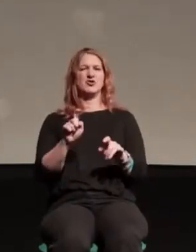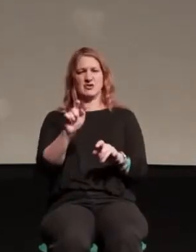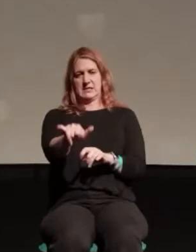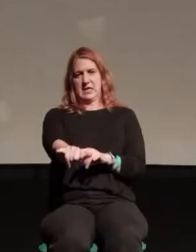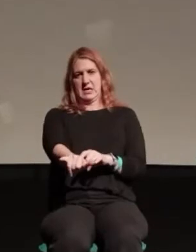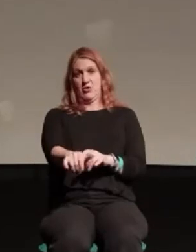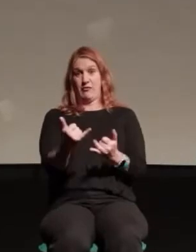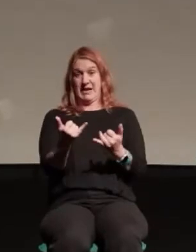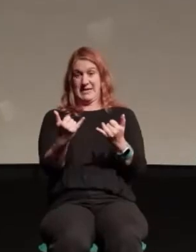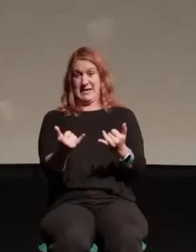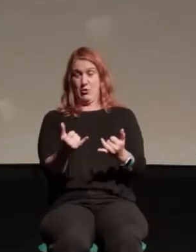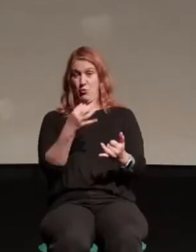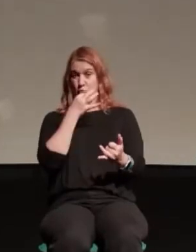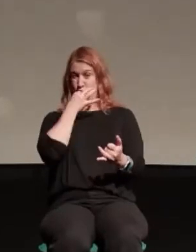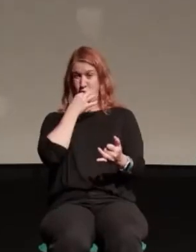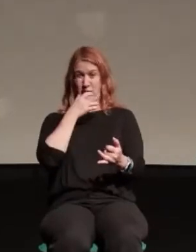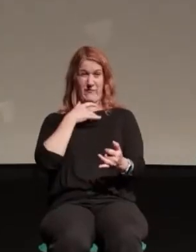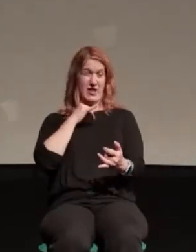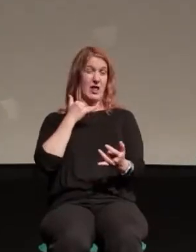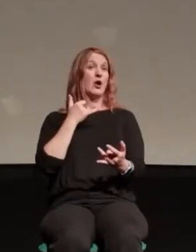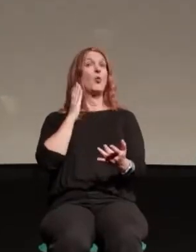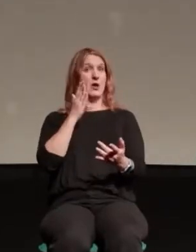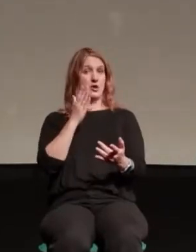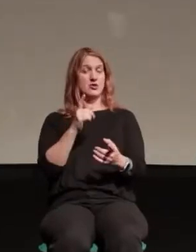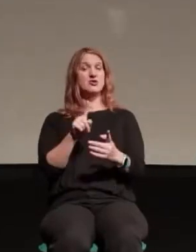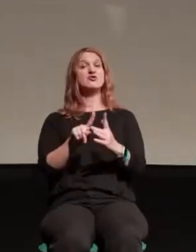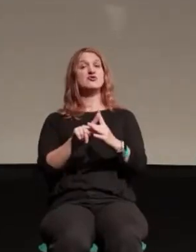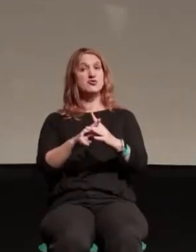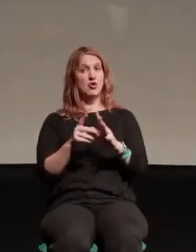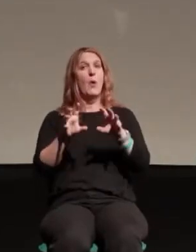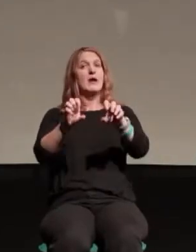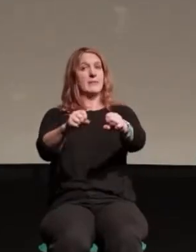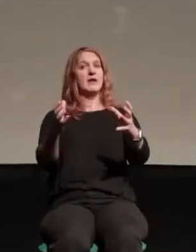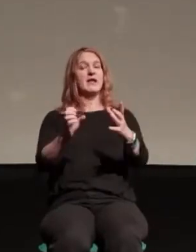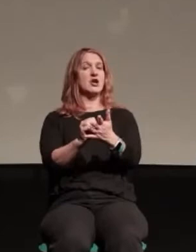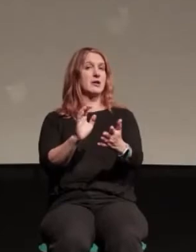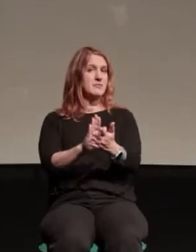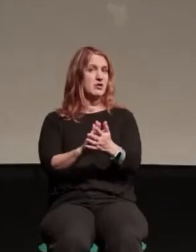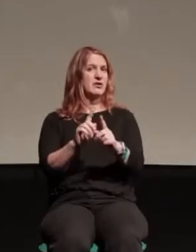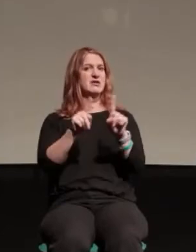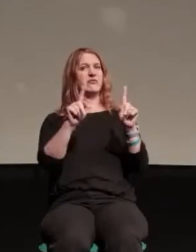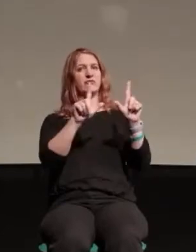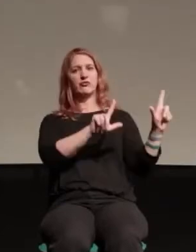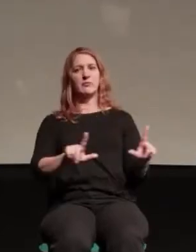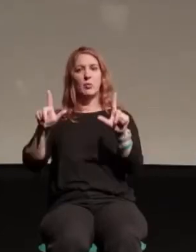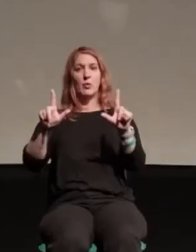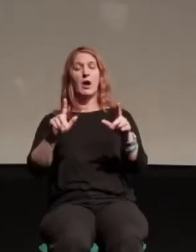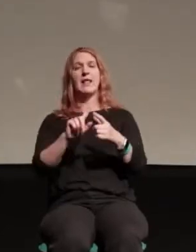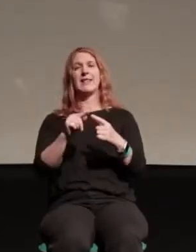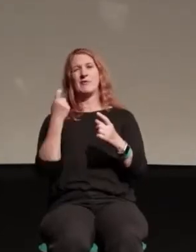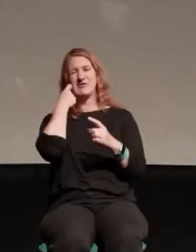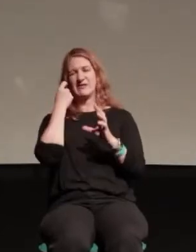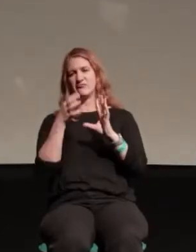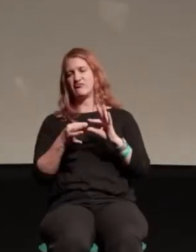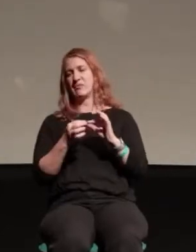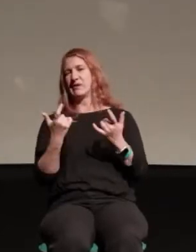on the verge of evolving to adopt a lot of what you see in the documentary accountability working group framework that I talked about in